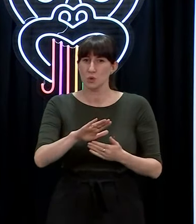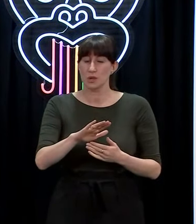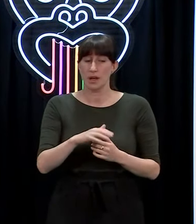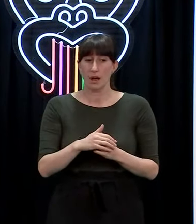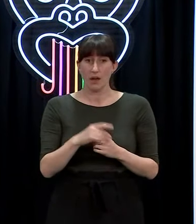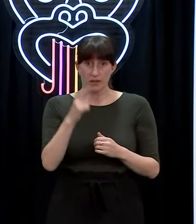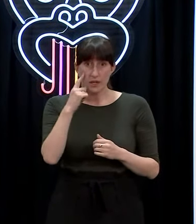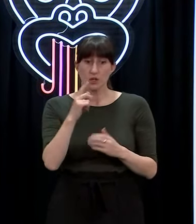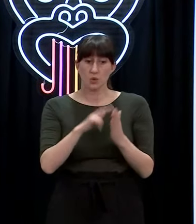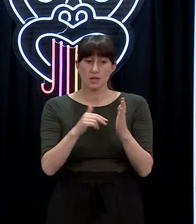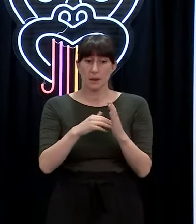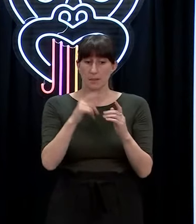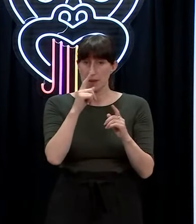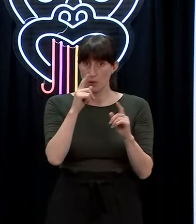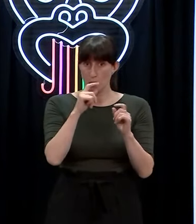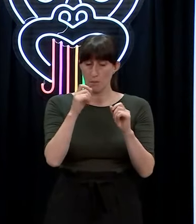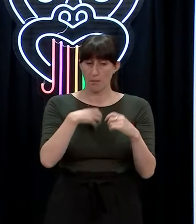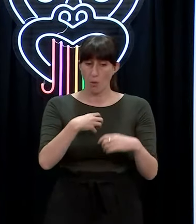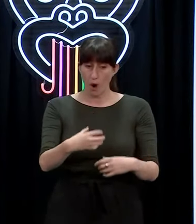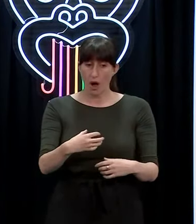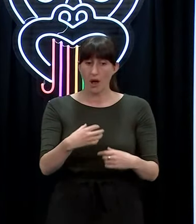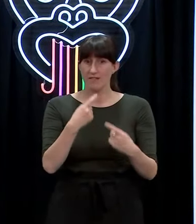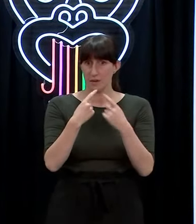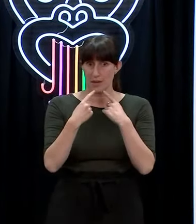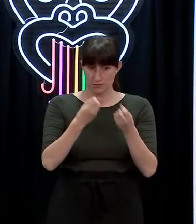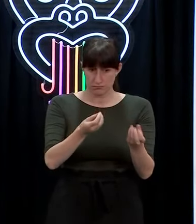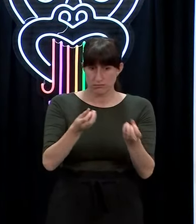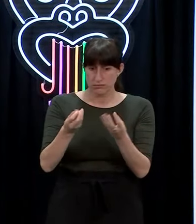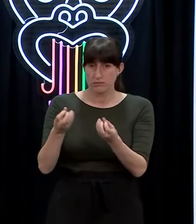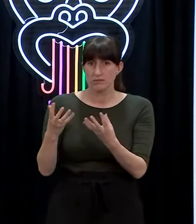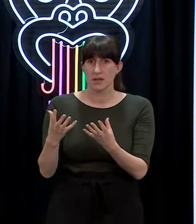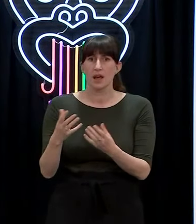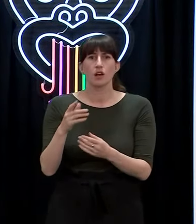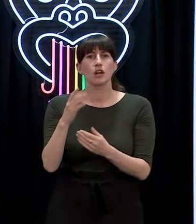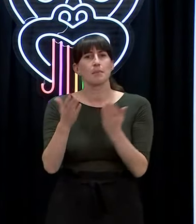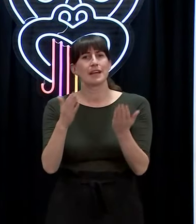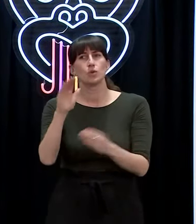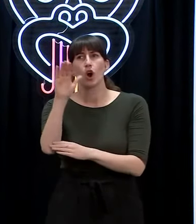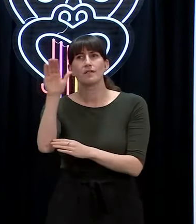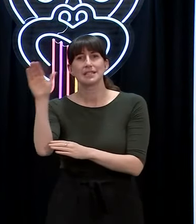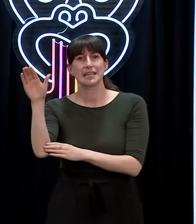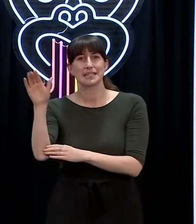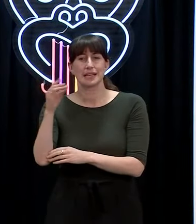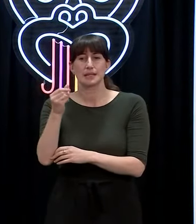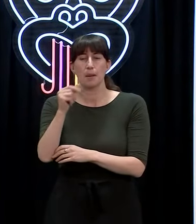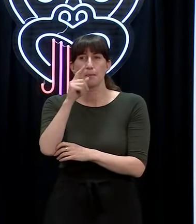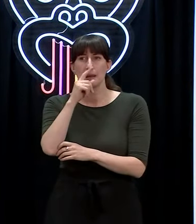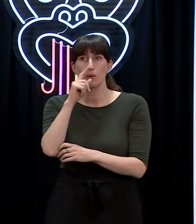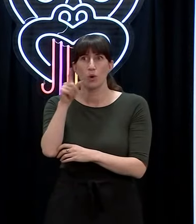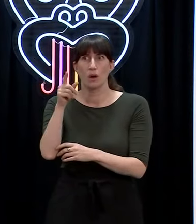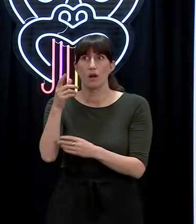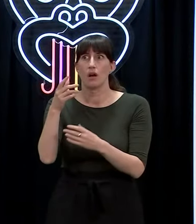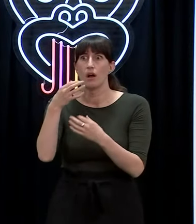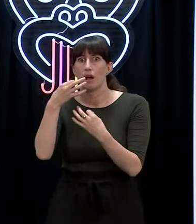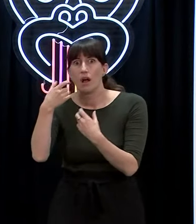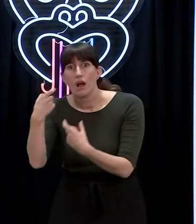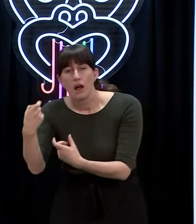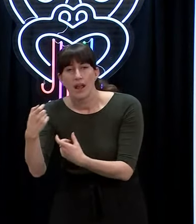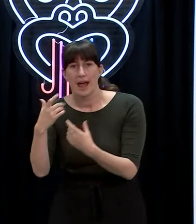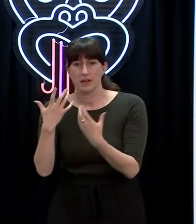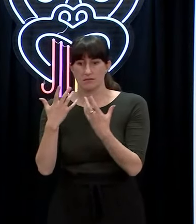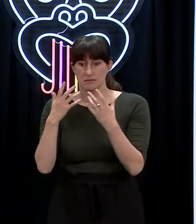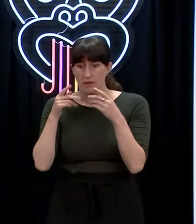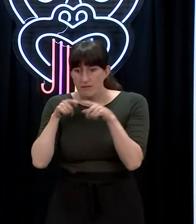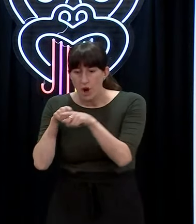are more informed about vaccines than we're seeing abroad. We're not seeing people being sucked into misinformation in New Zealand at the same rate as they